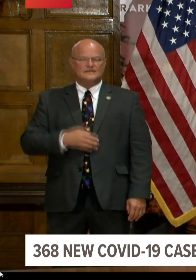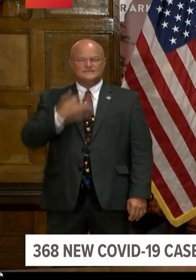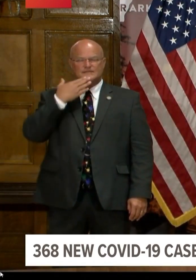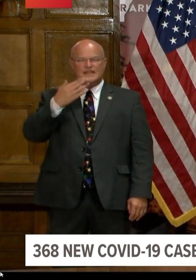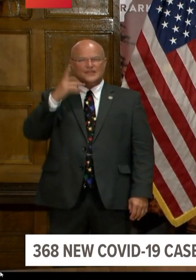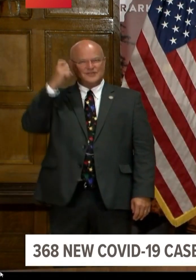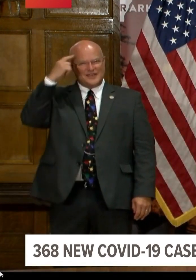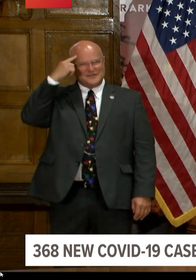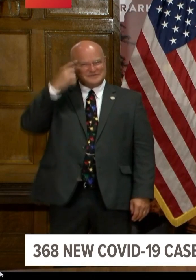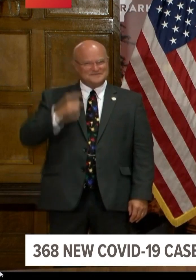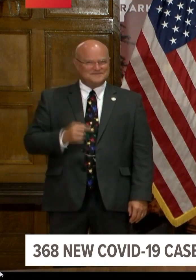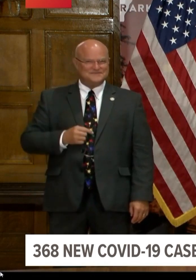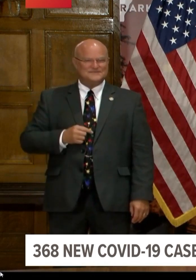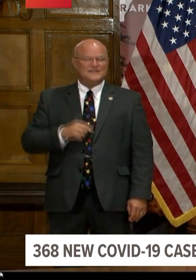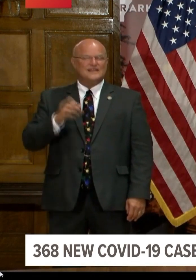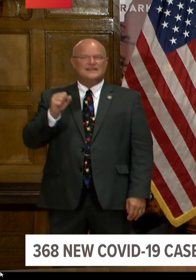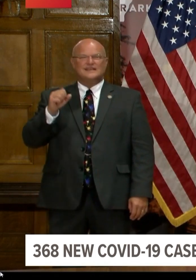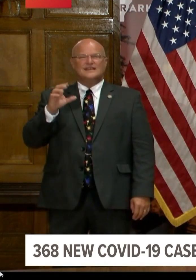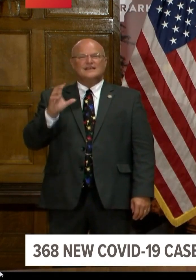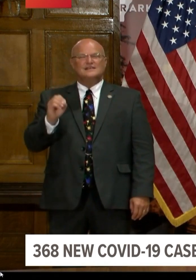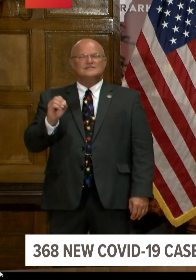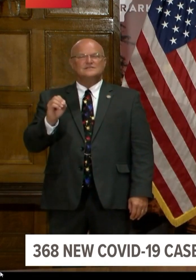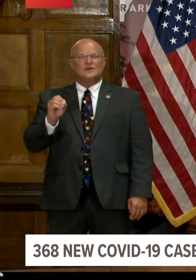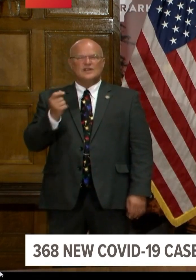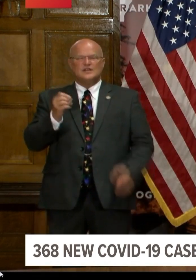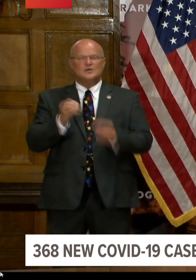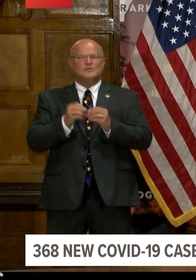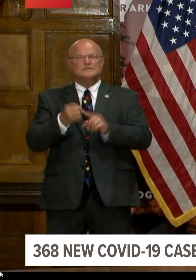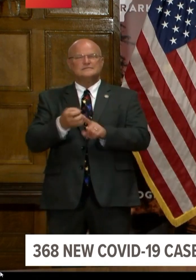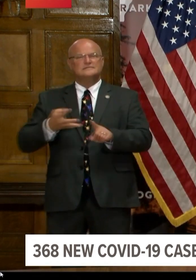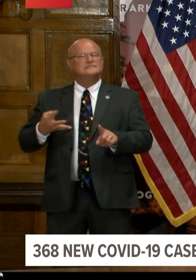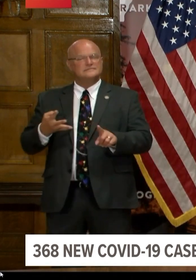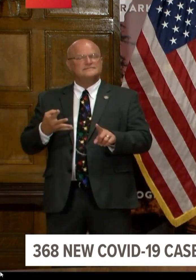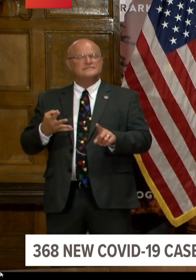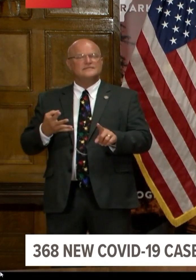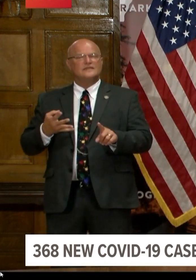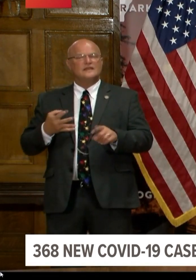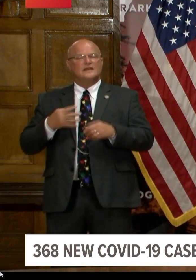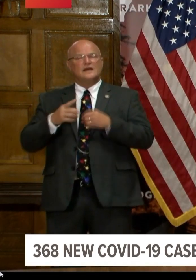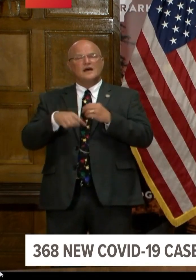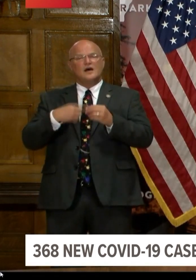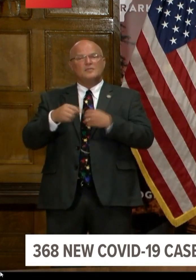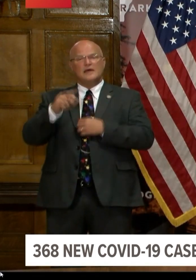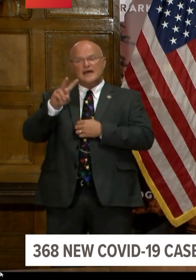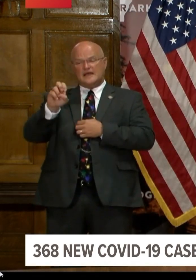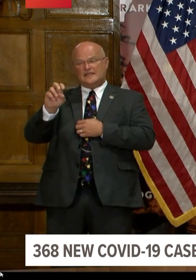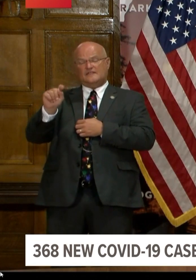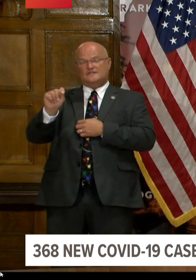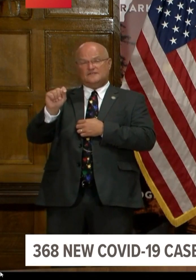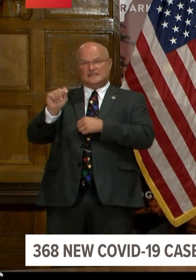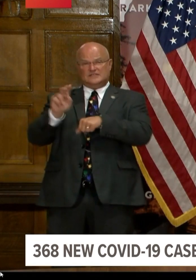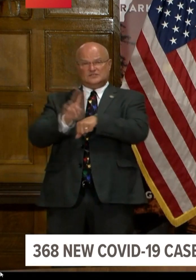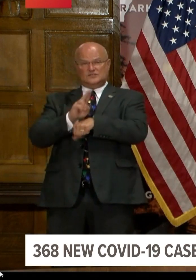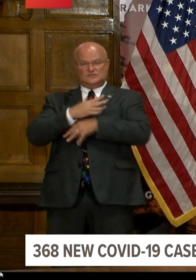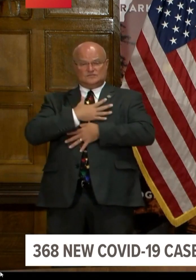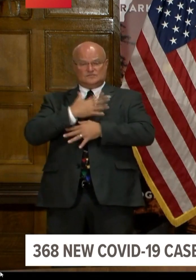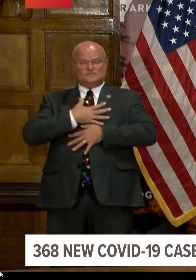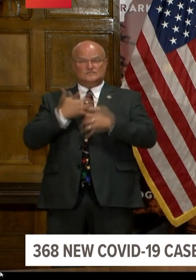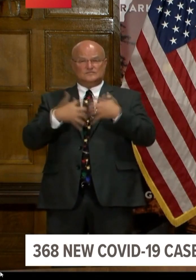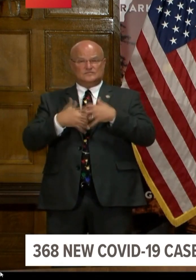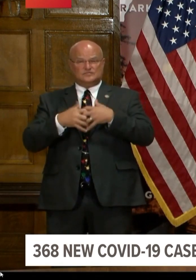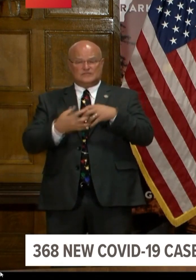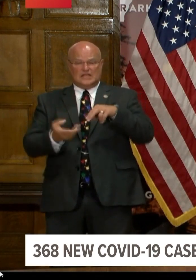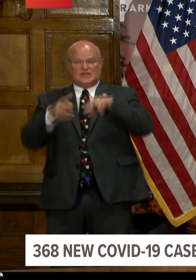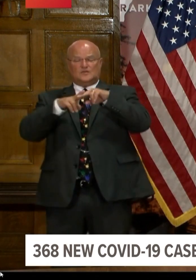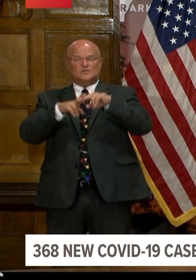Thank you, Governor. So a little more detail. With regard to ventilator use, that has increased by